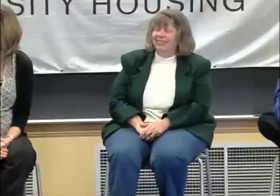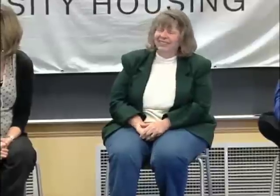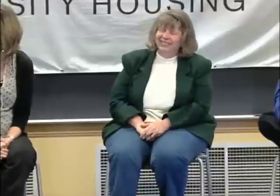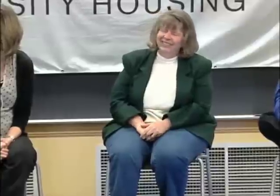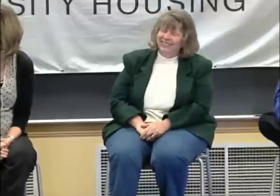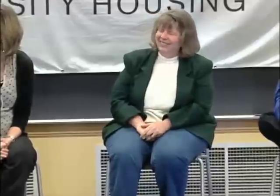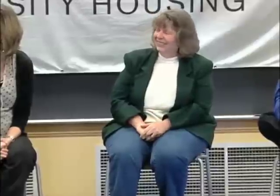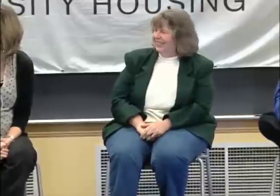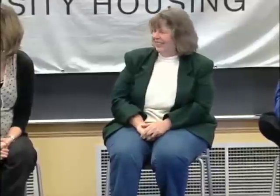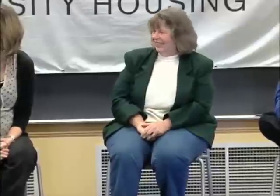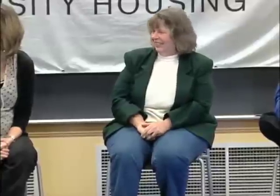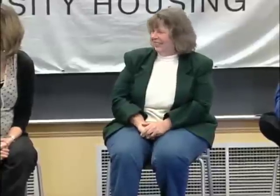A question for each of you.